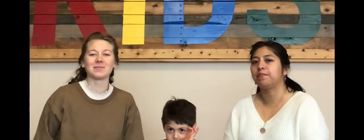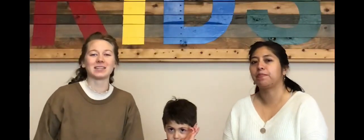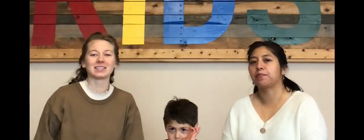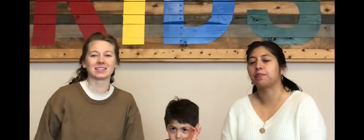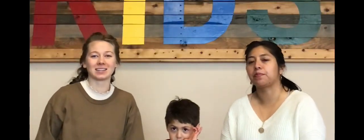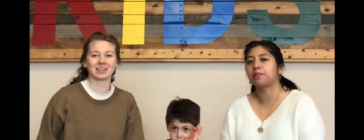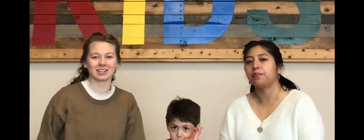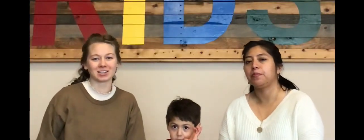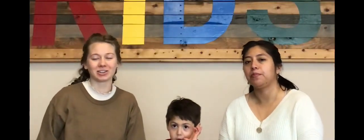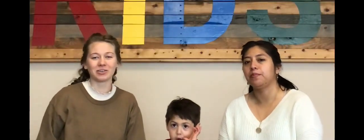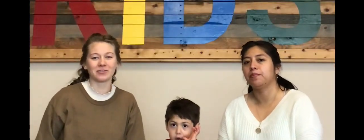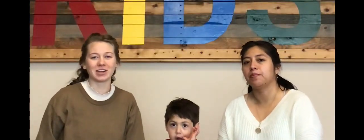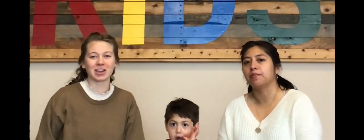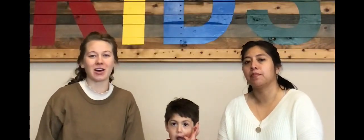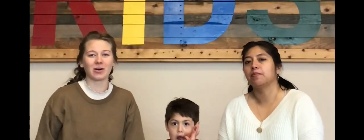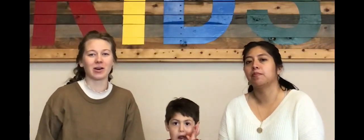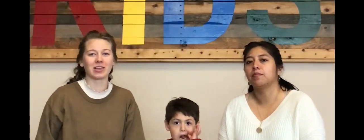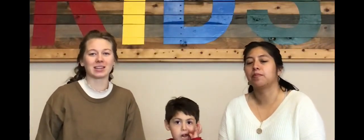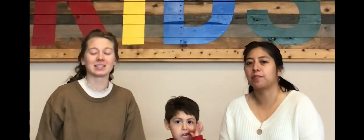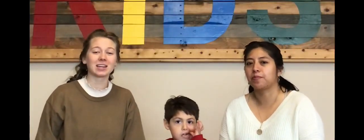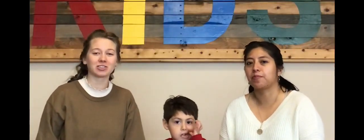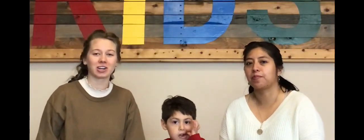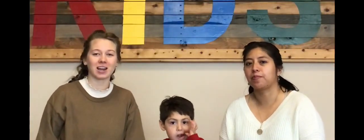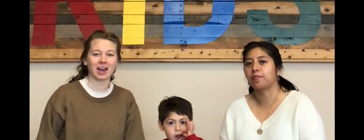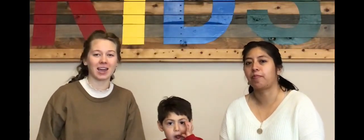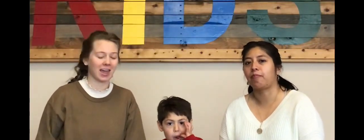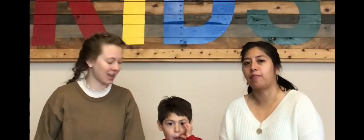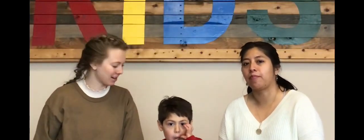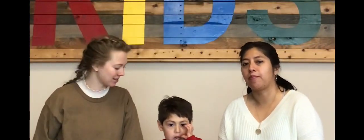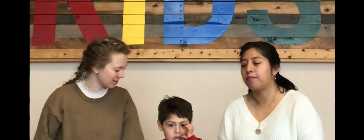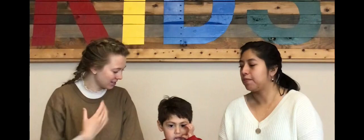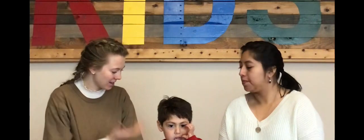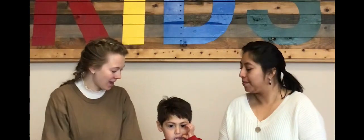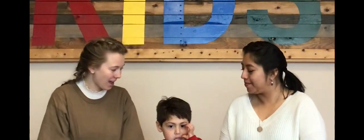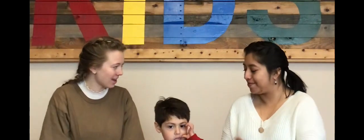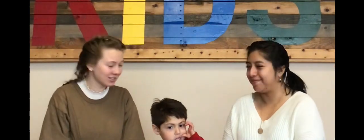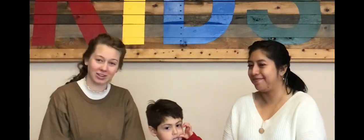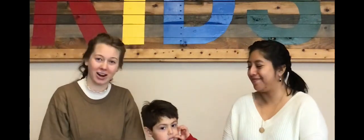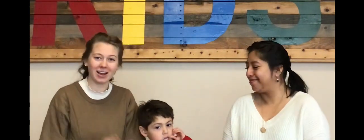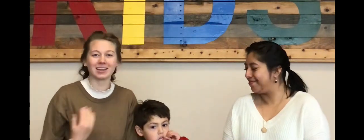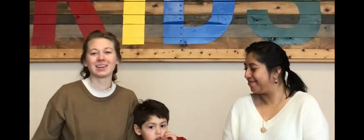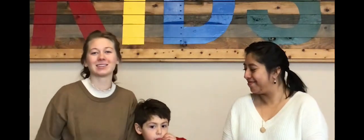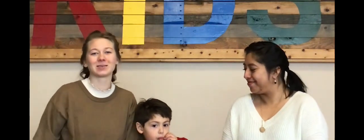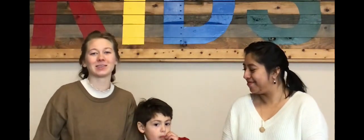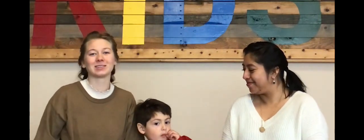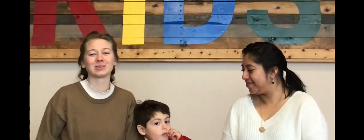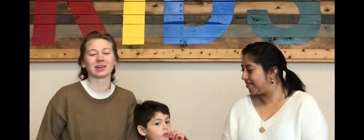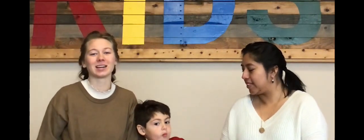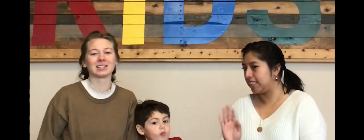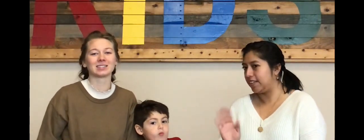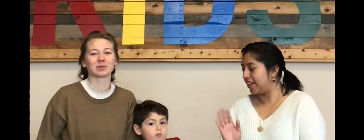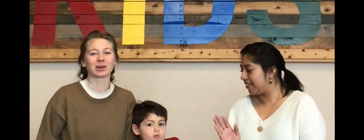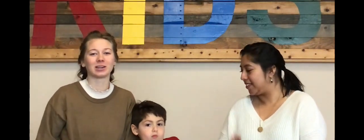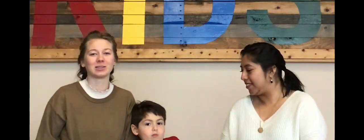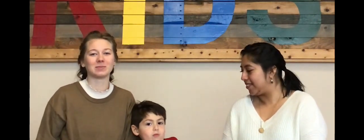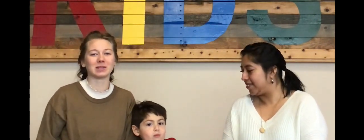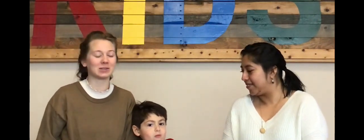This is an additional video that Sandra and I and Ezra is going to join us. We're going to be